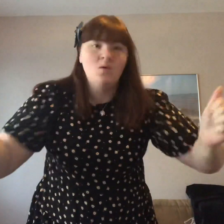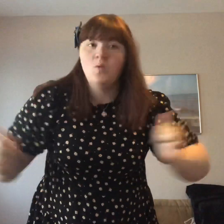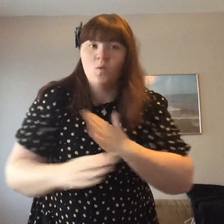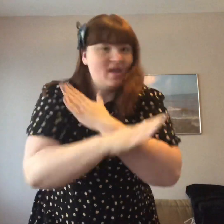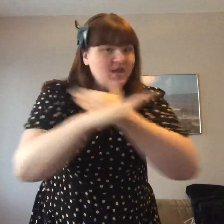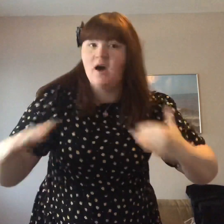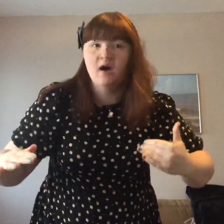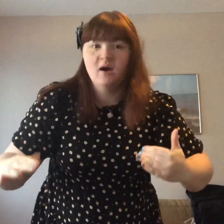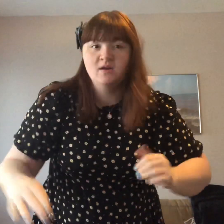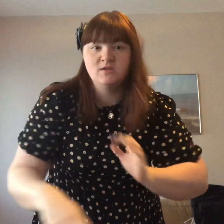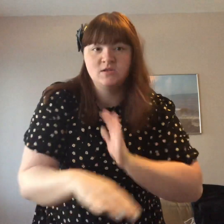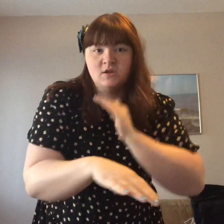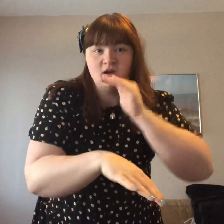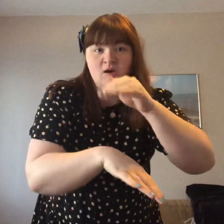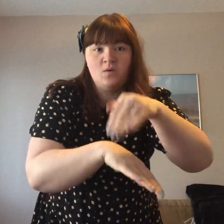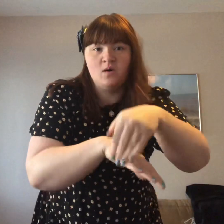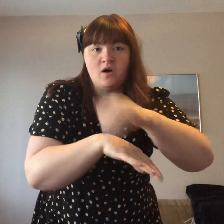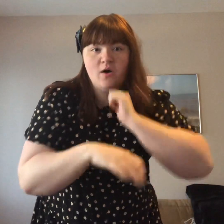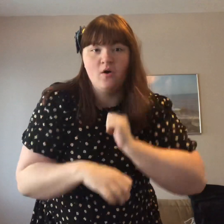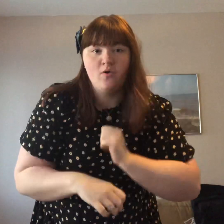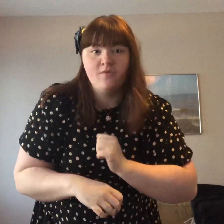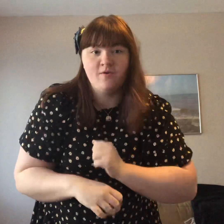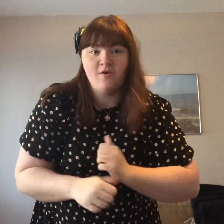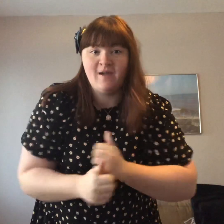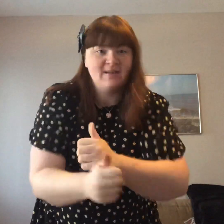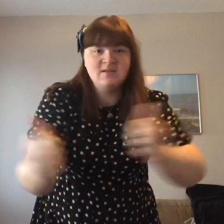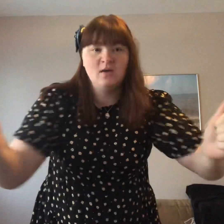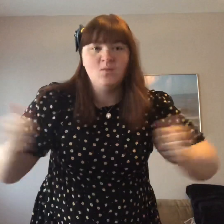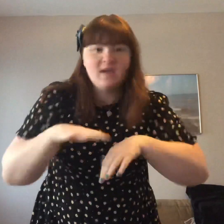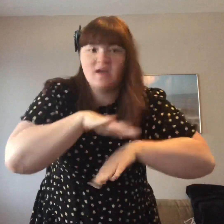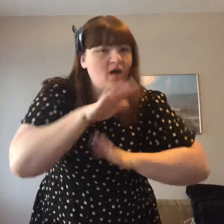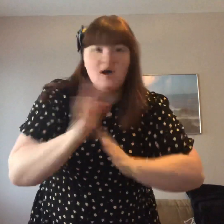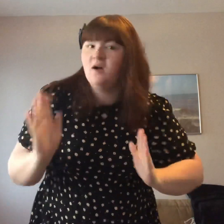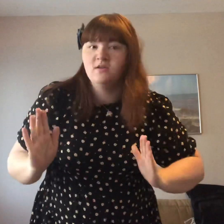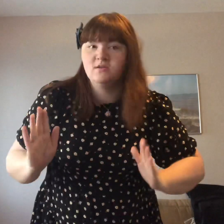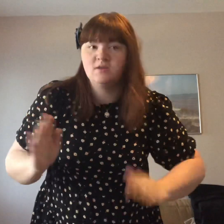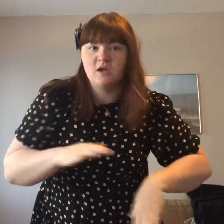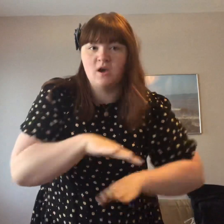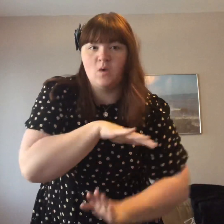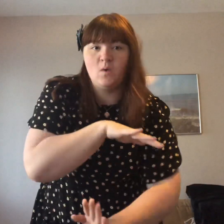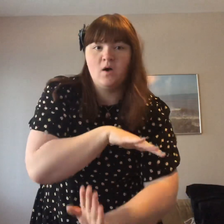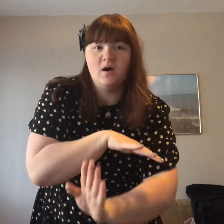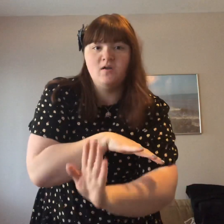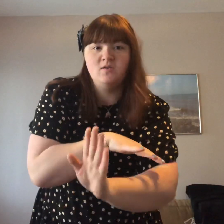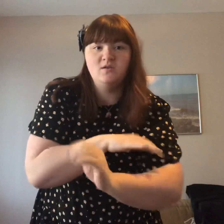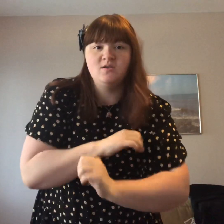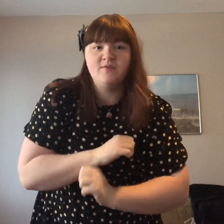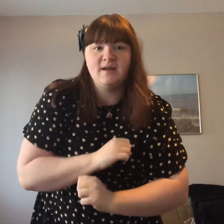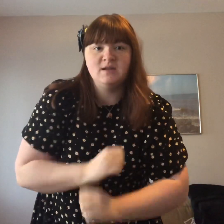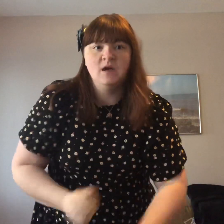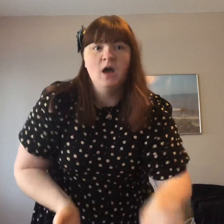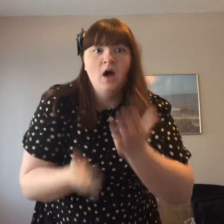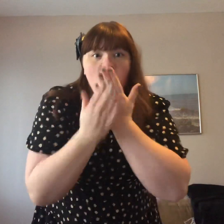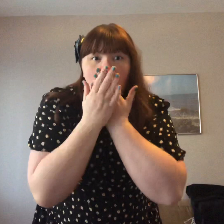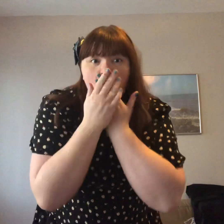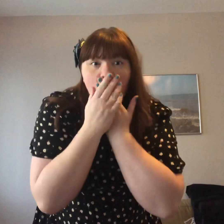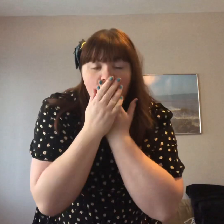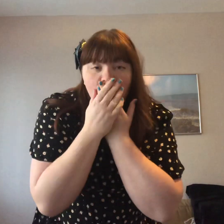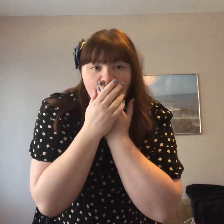We can't go over it. We can't go under it. Oh